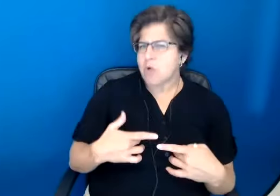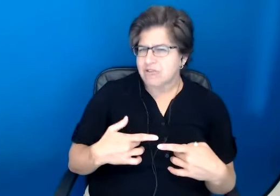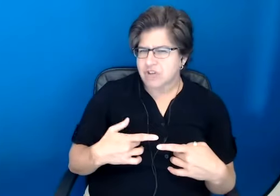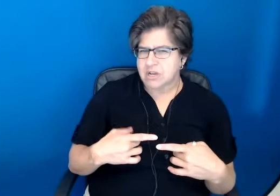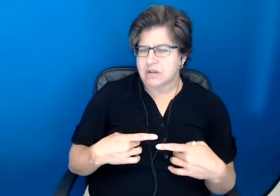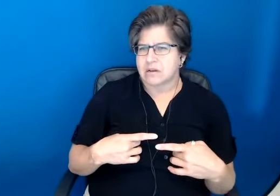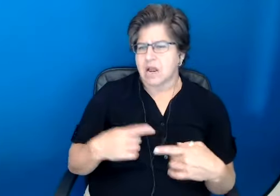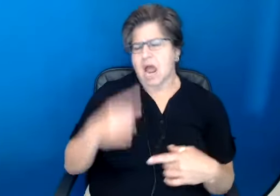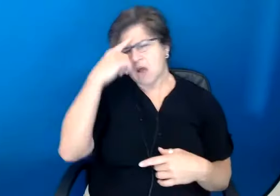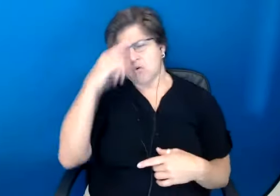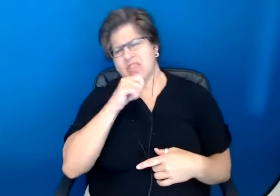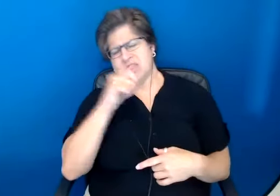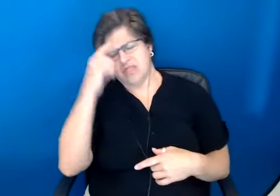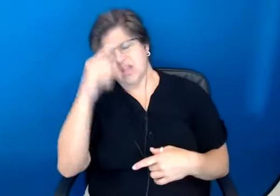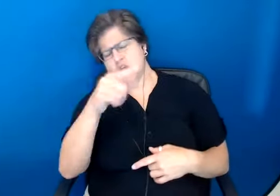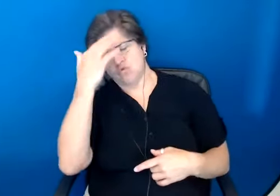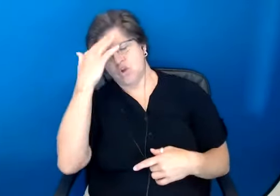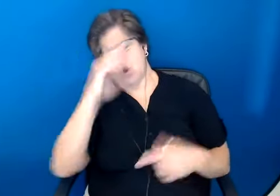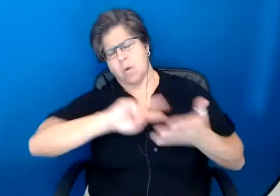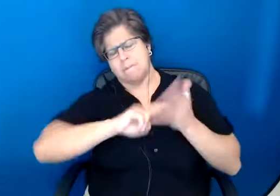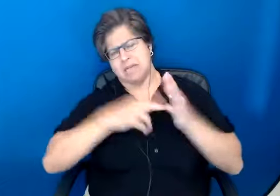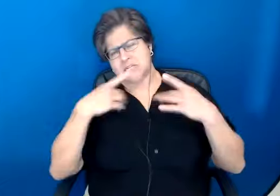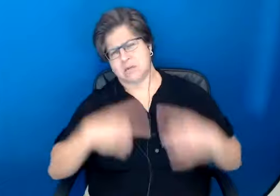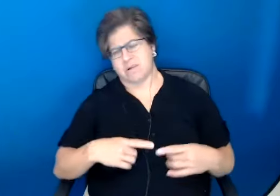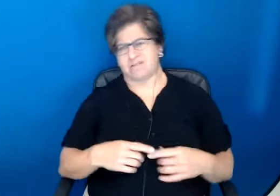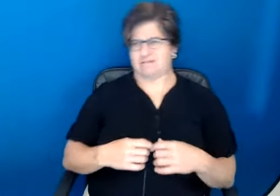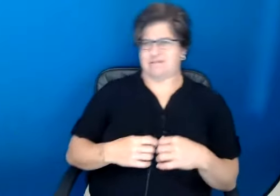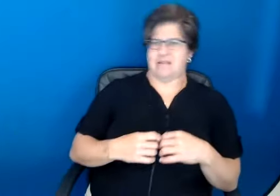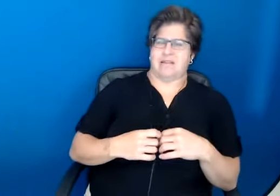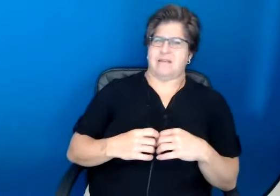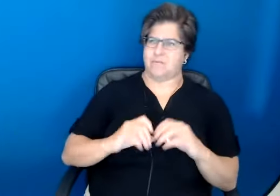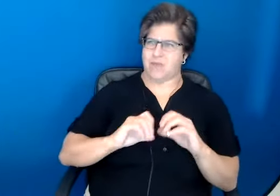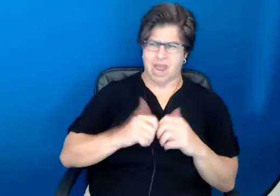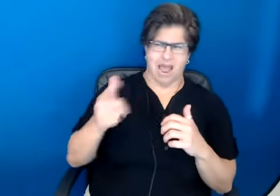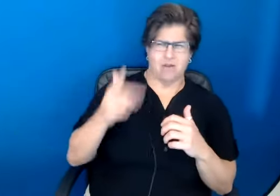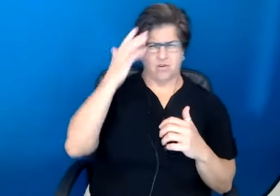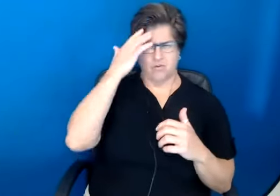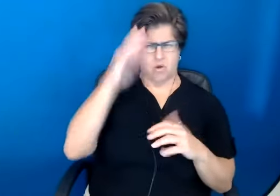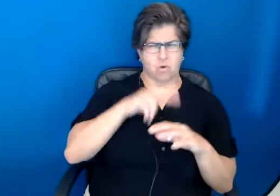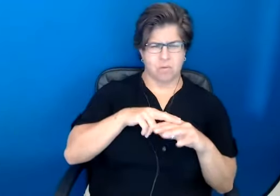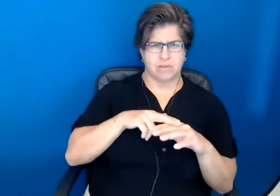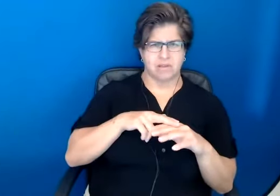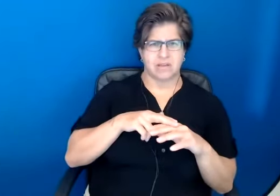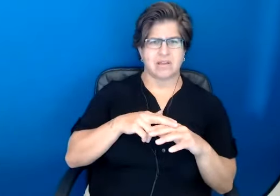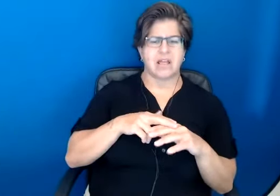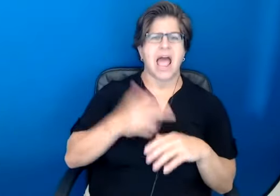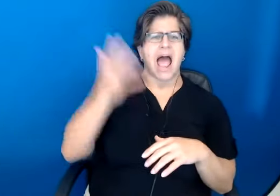got the negativity just the same as everybody else. I can go into deep. I had a friend in the programme that said to me when I was living with my